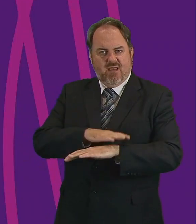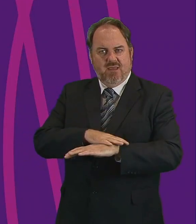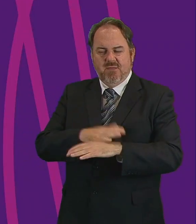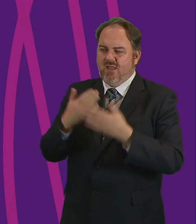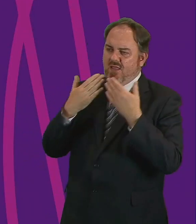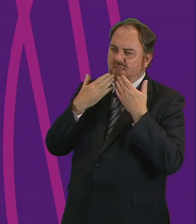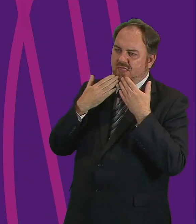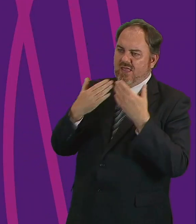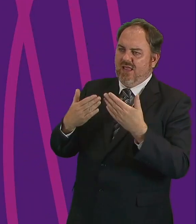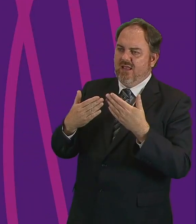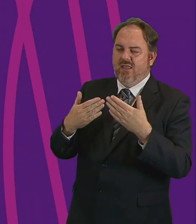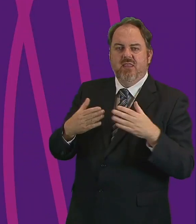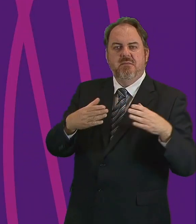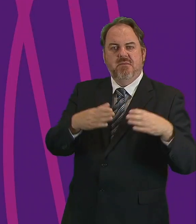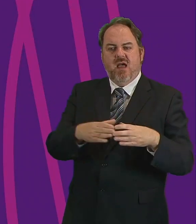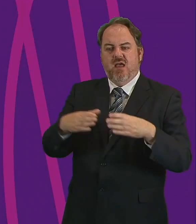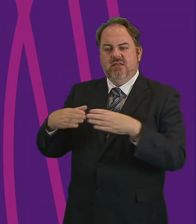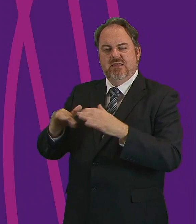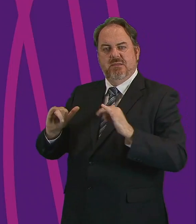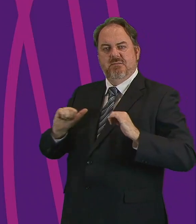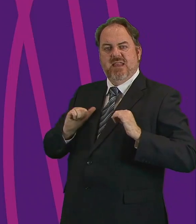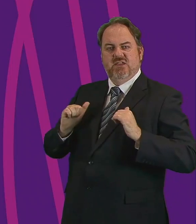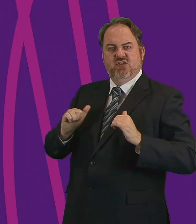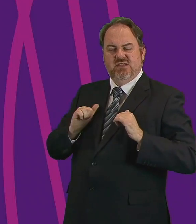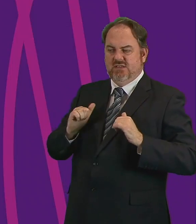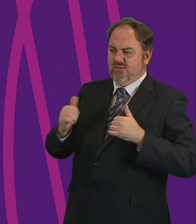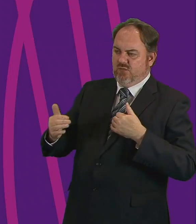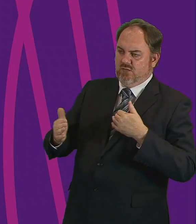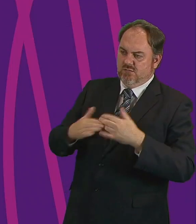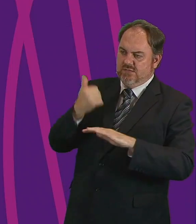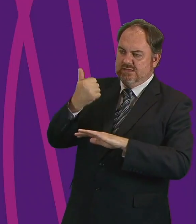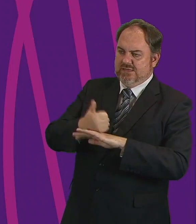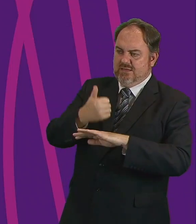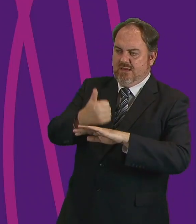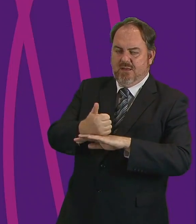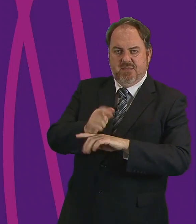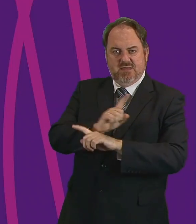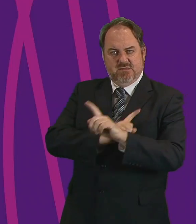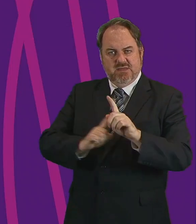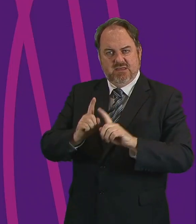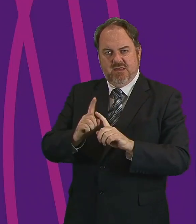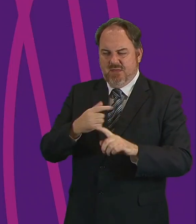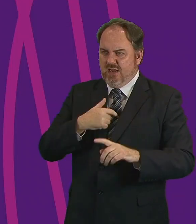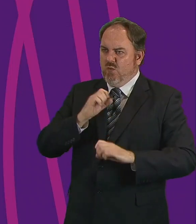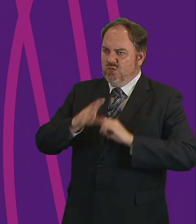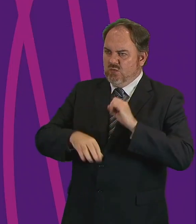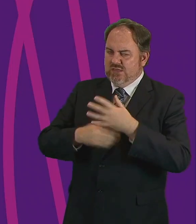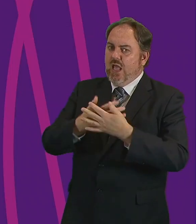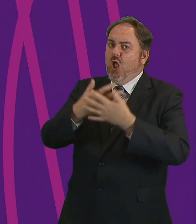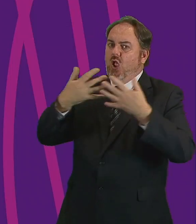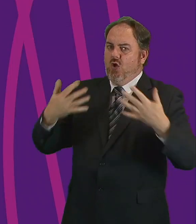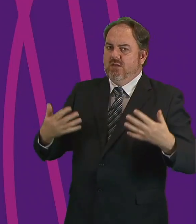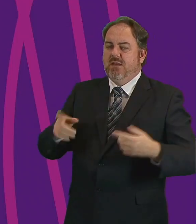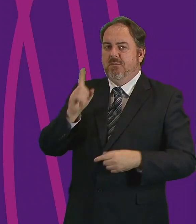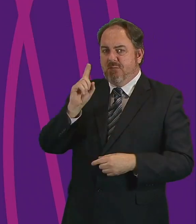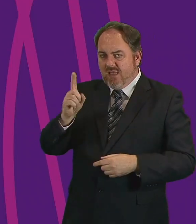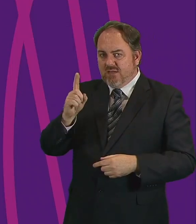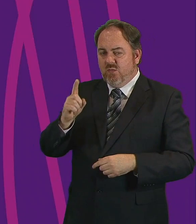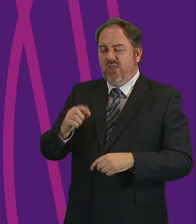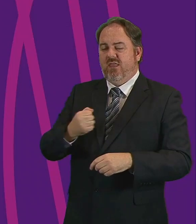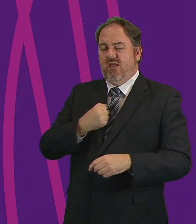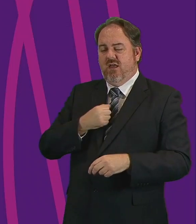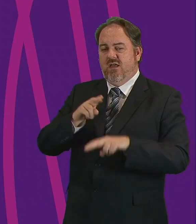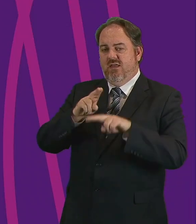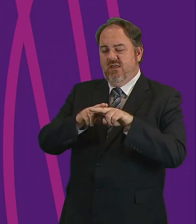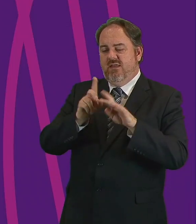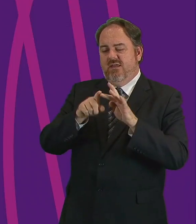managers for enabling it. Presiding Officer, there's a fair bit of ground I'd like to cover today, but let me start with the fiscal framework